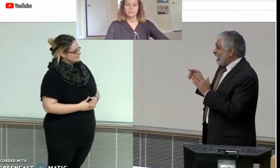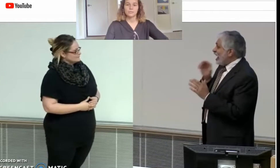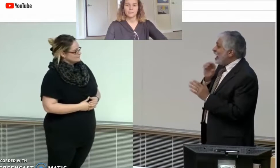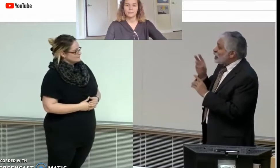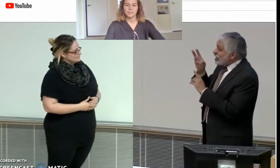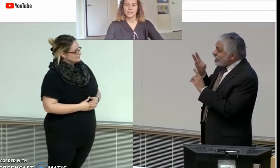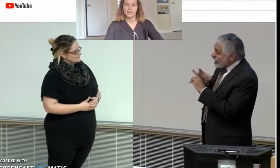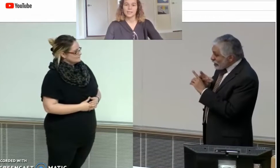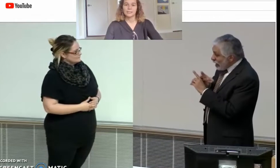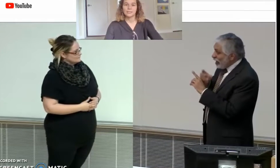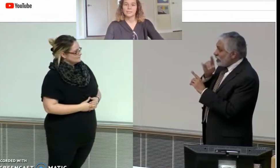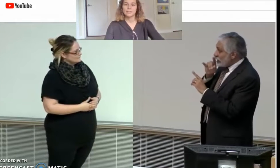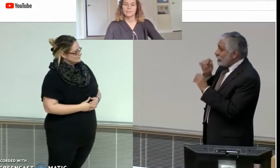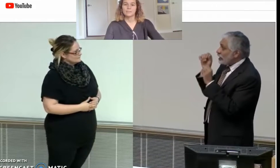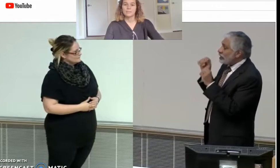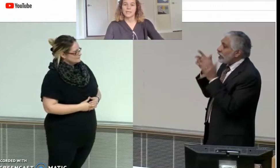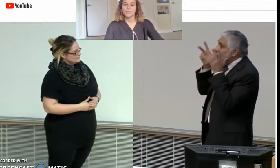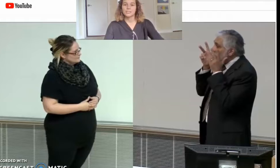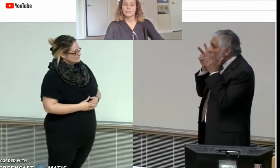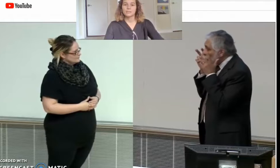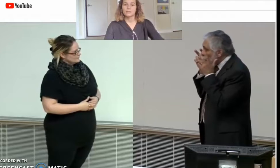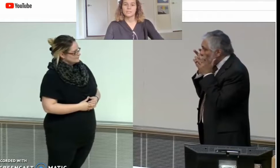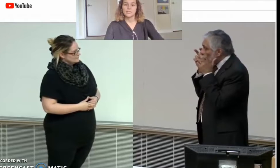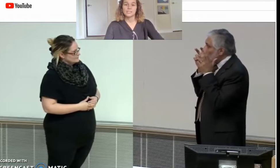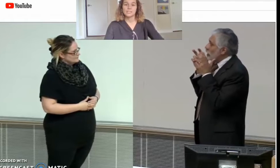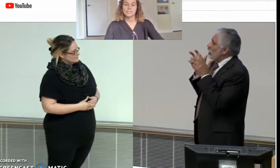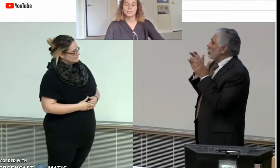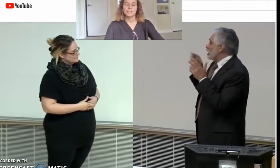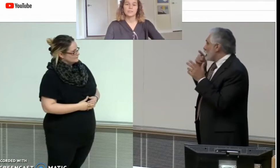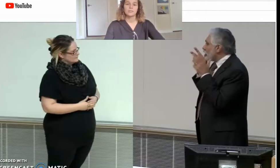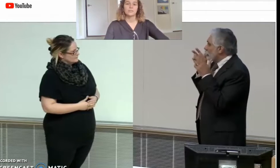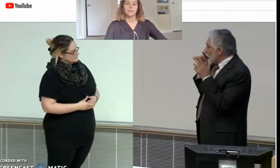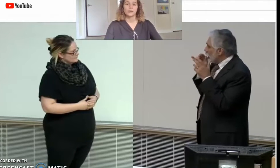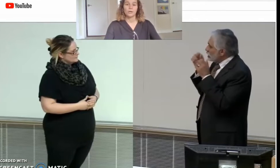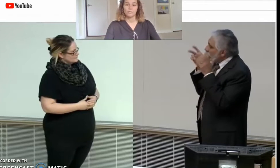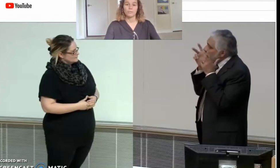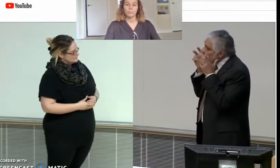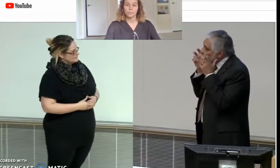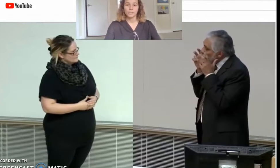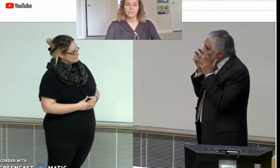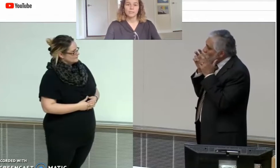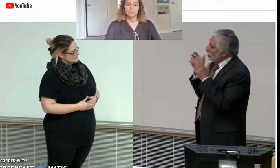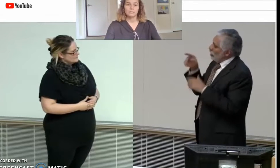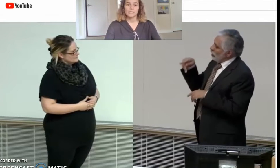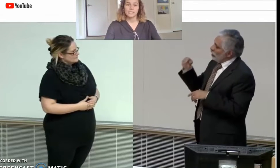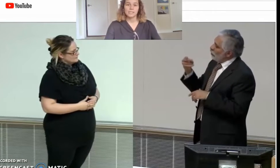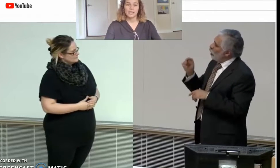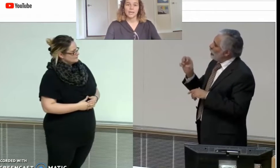natural development and from age 6 months and going forward, we see